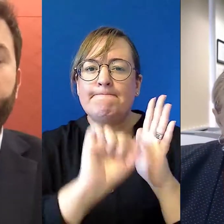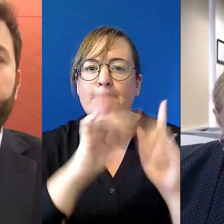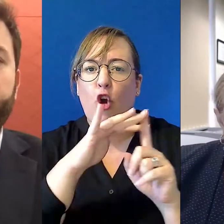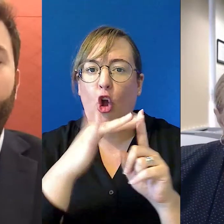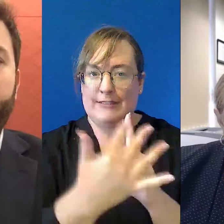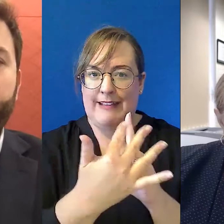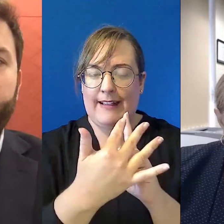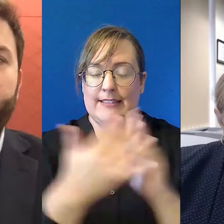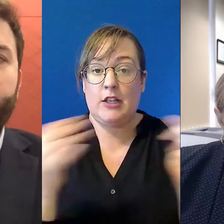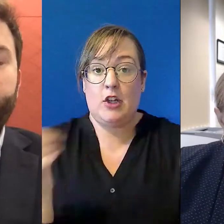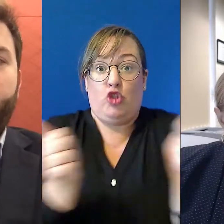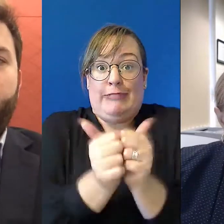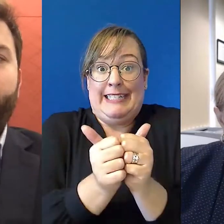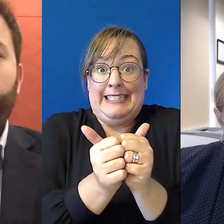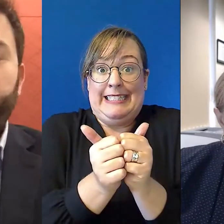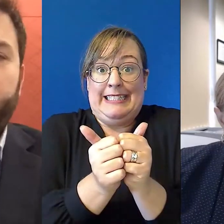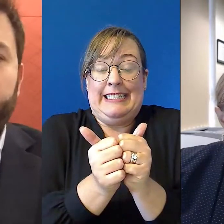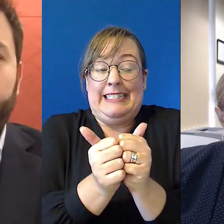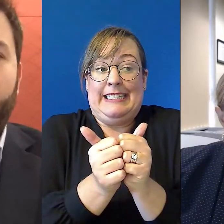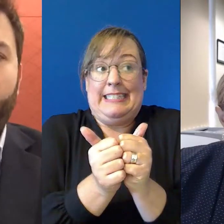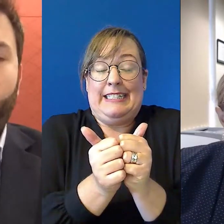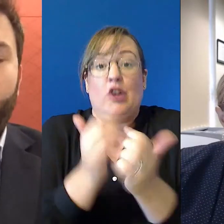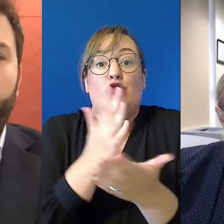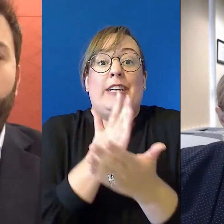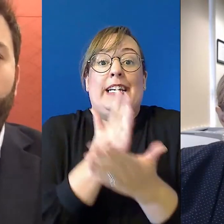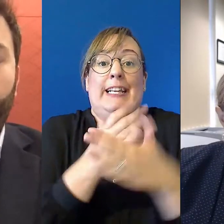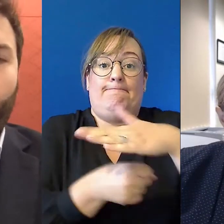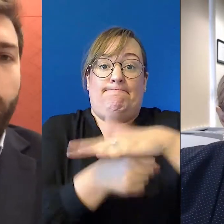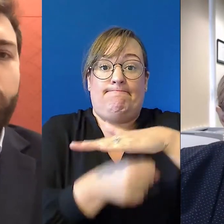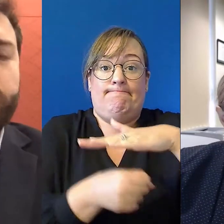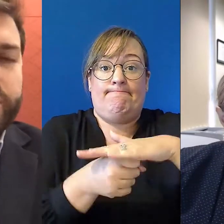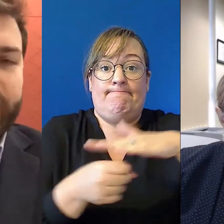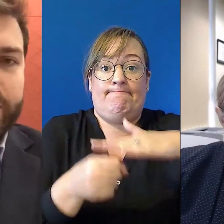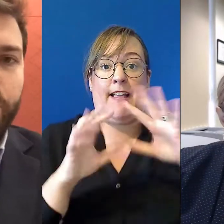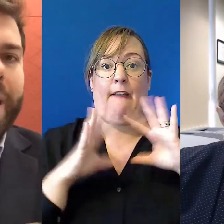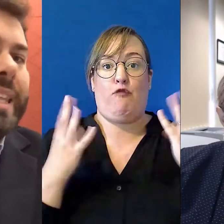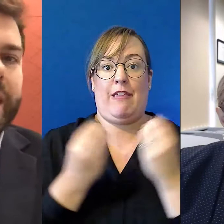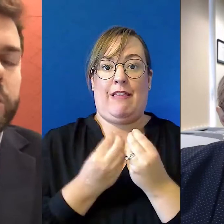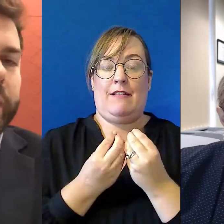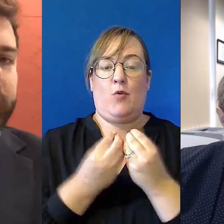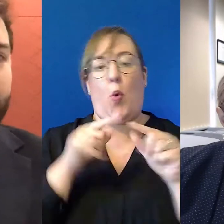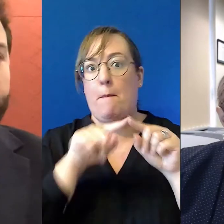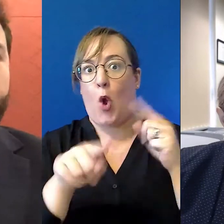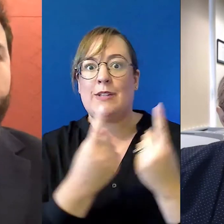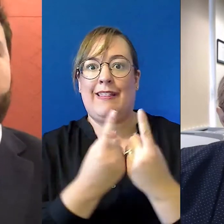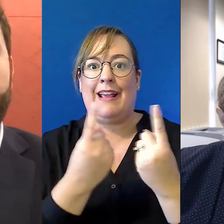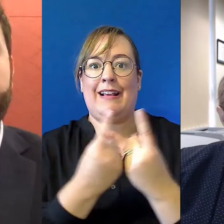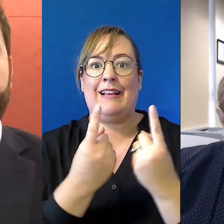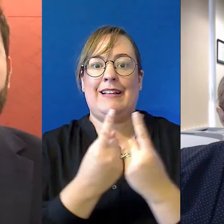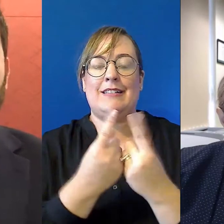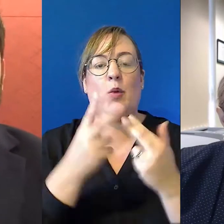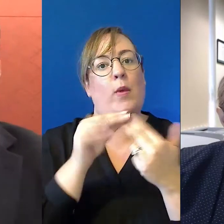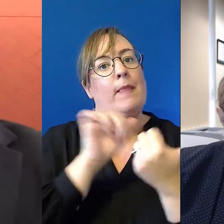treaty underpins everything, or most things, or many things, when it comes to